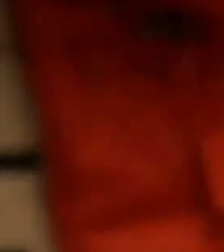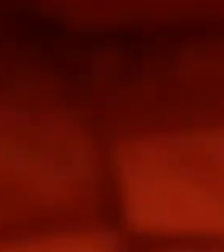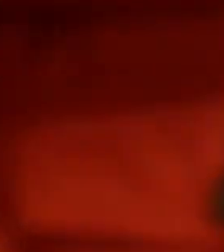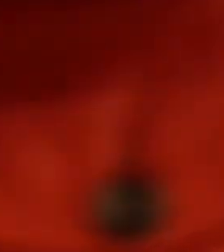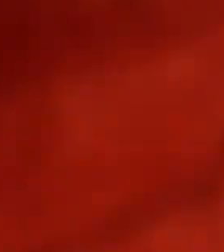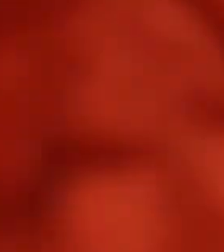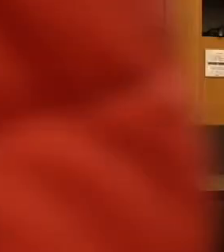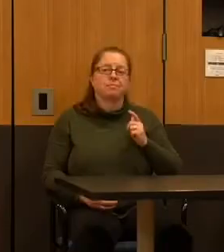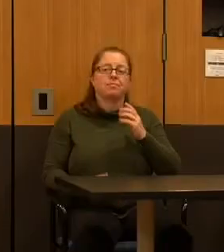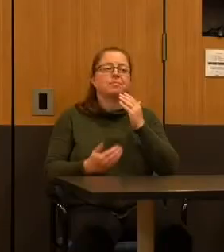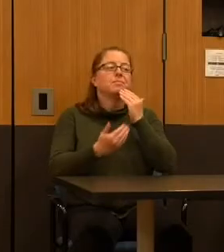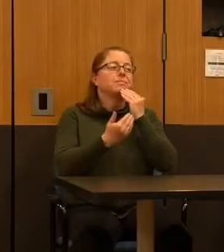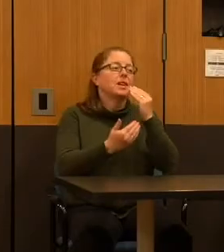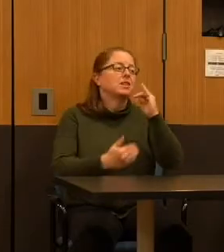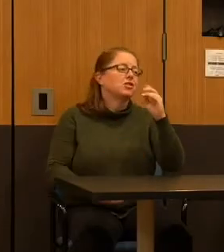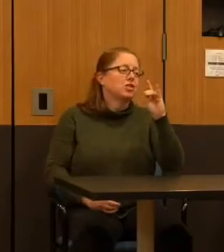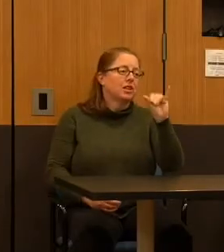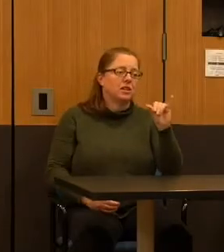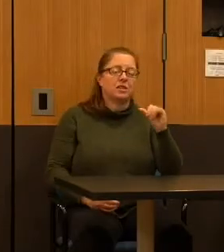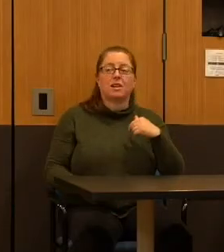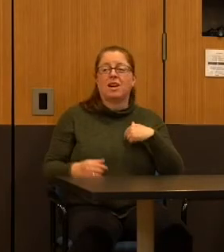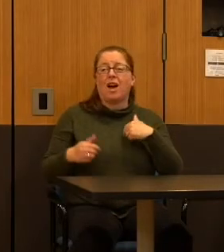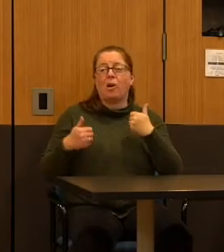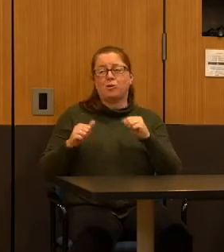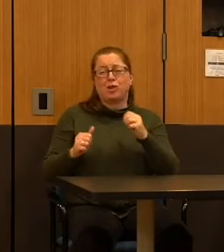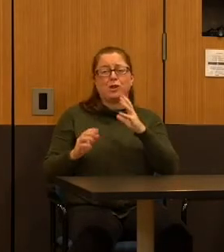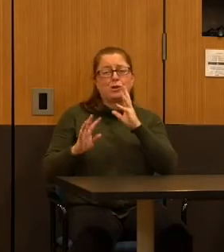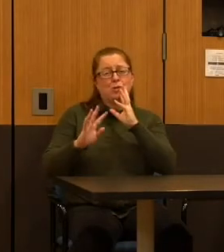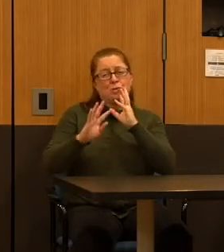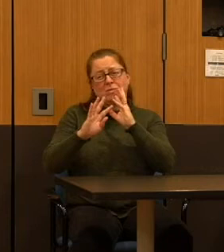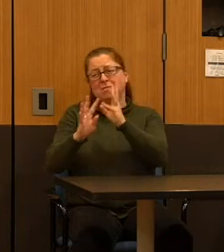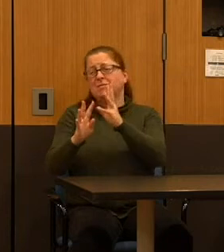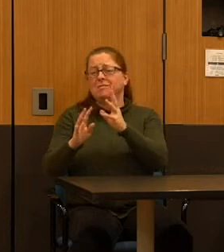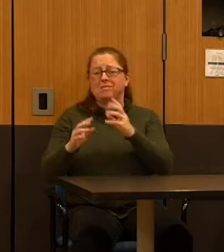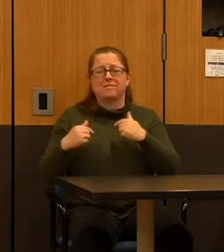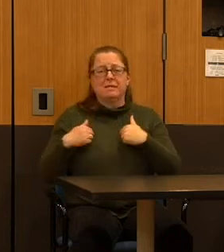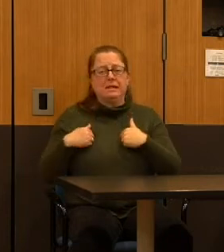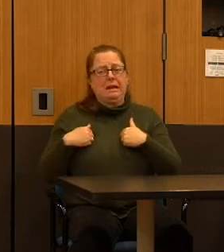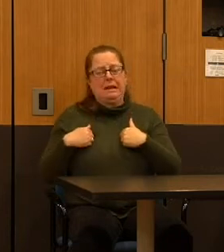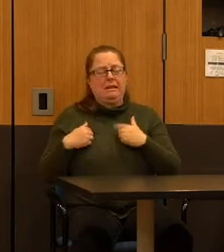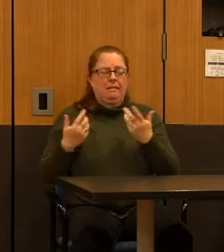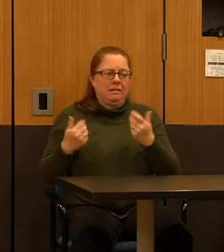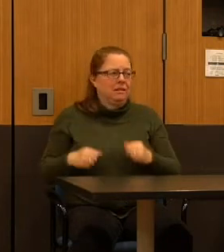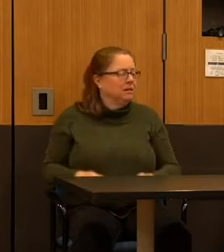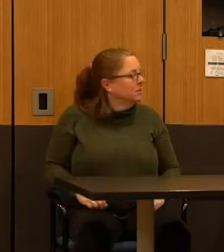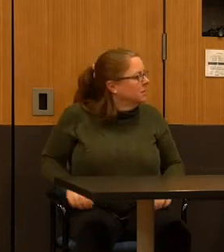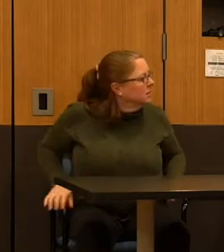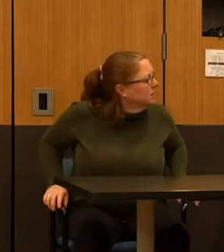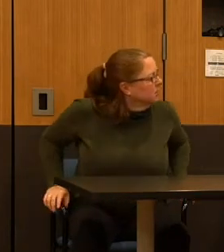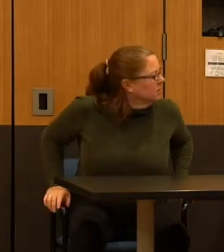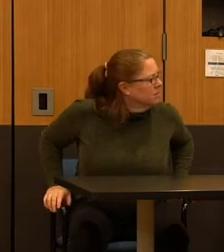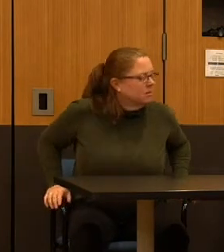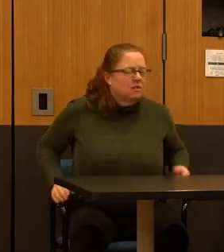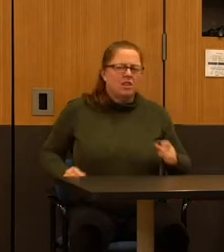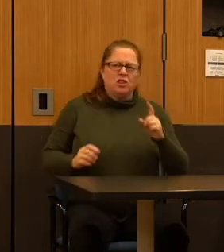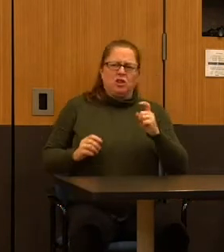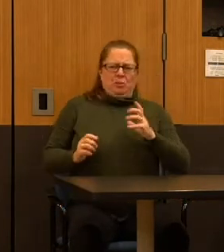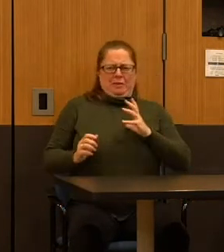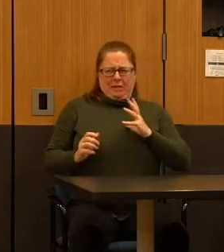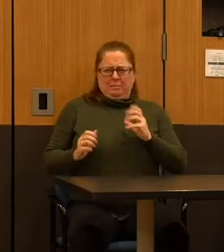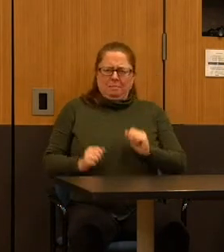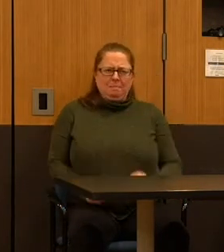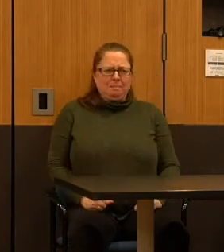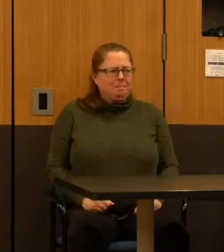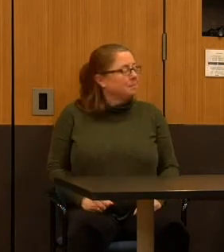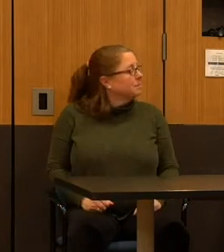Thanks, Jenny, and I'll also do my best to project. I'm just gonna. I think I can be fine from here, but